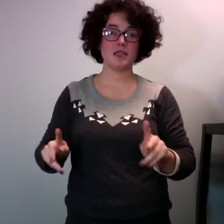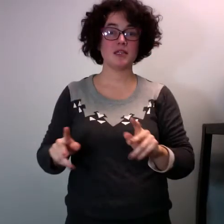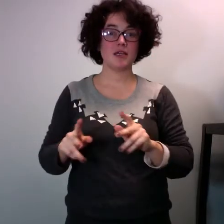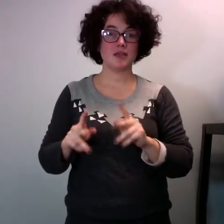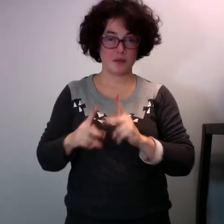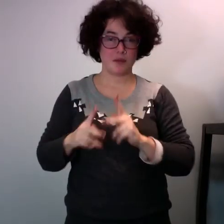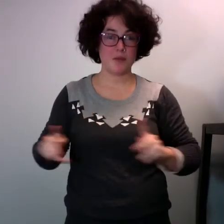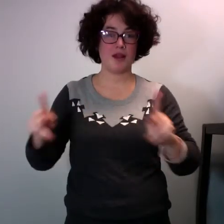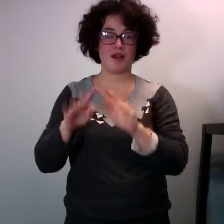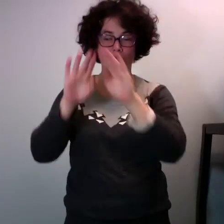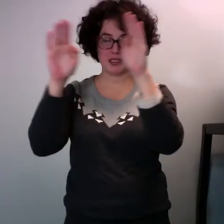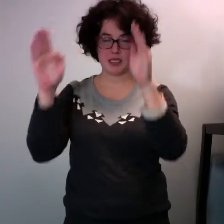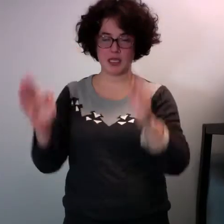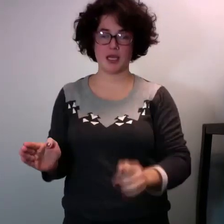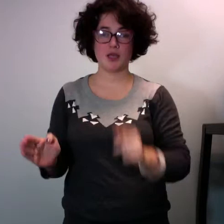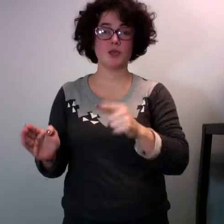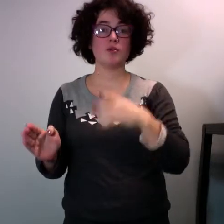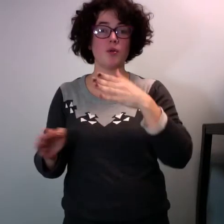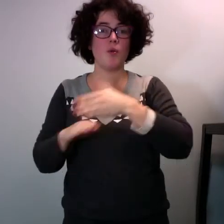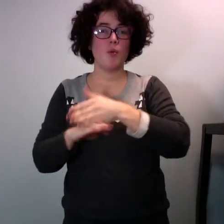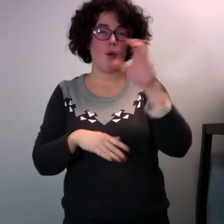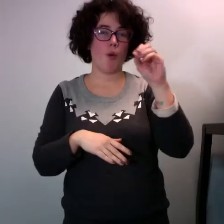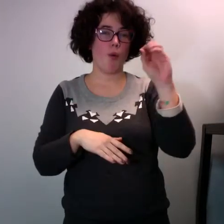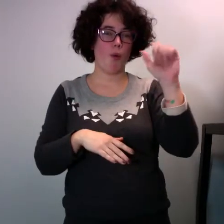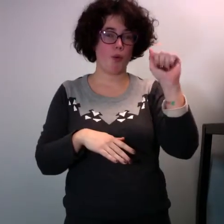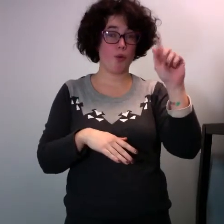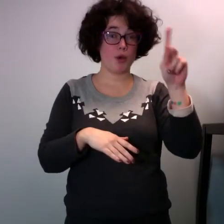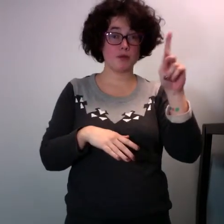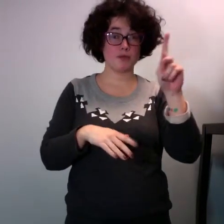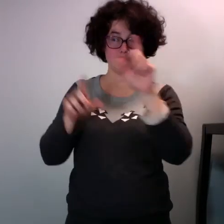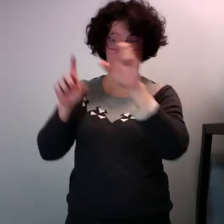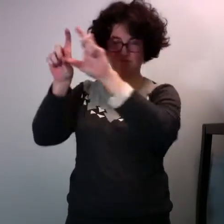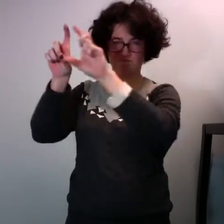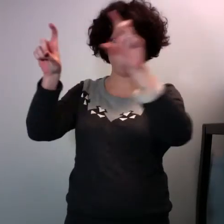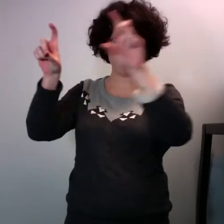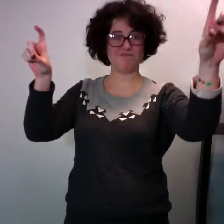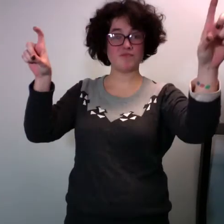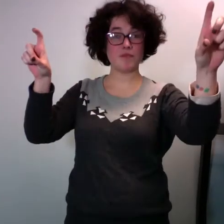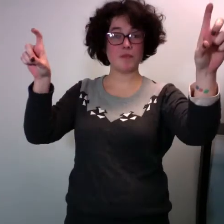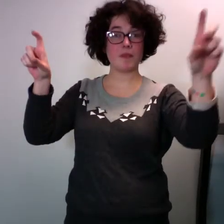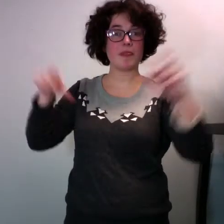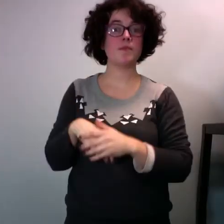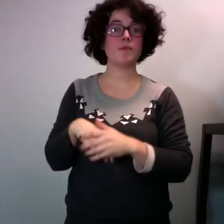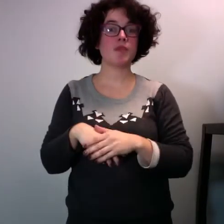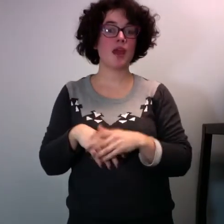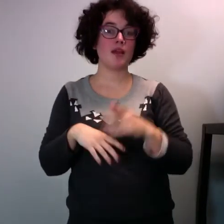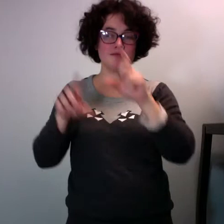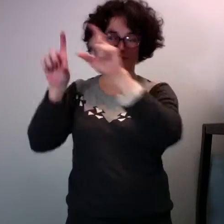the fireplace there are many, many horse brasses, which are good luck